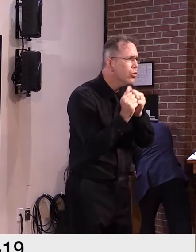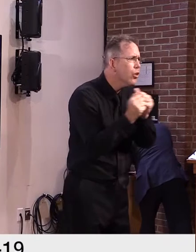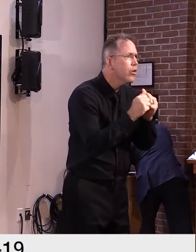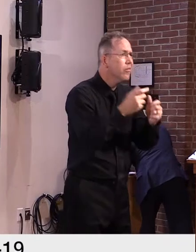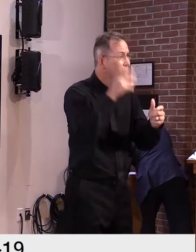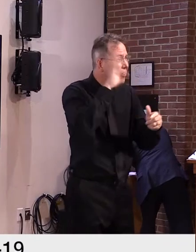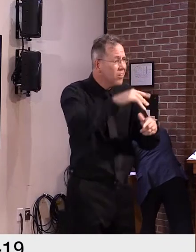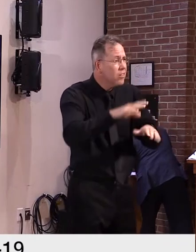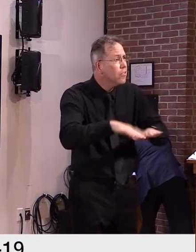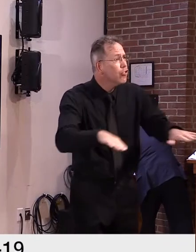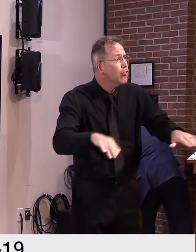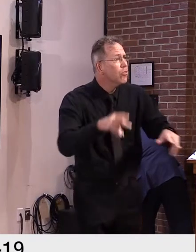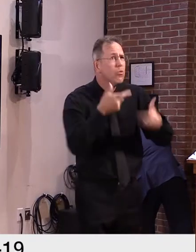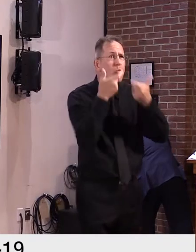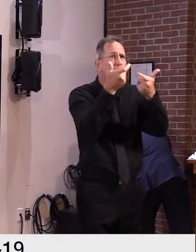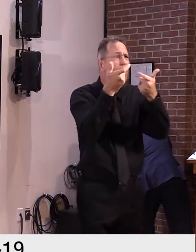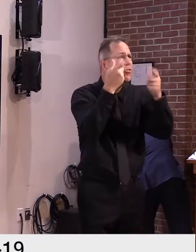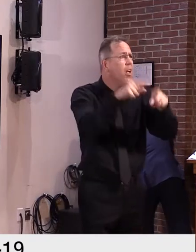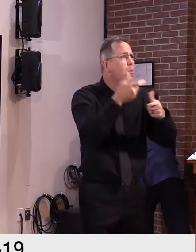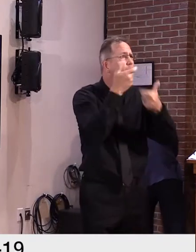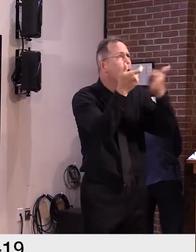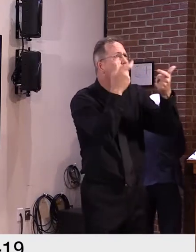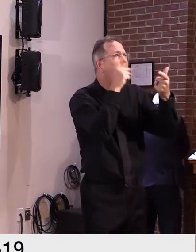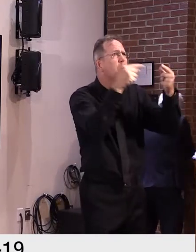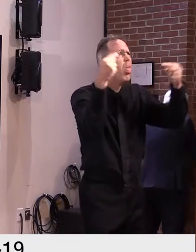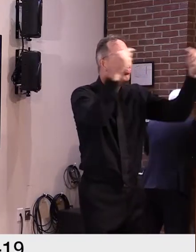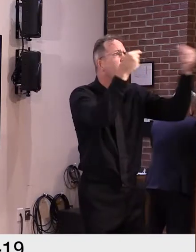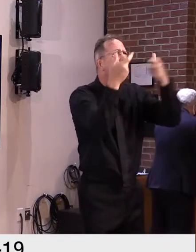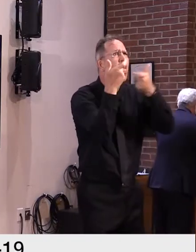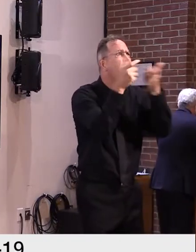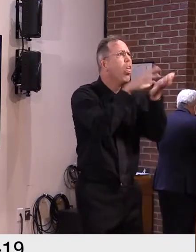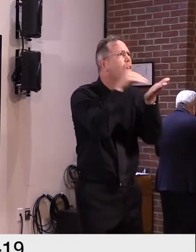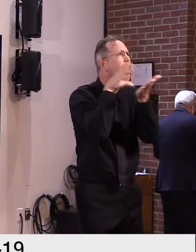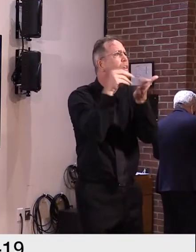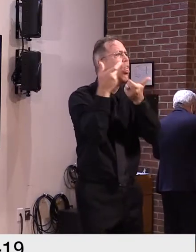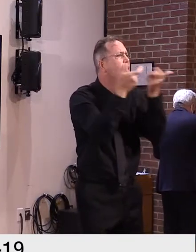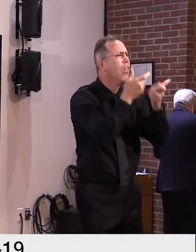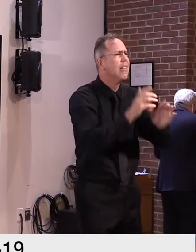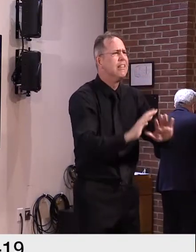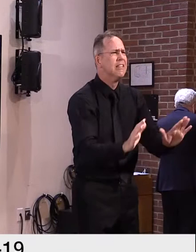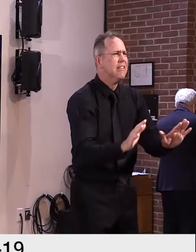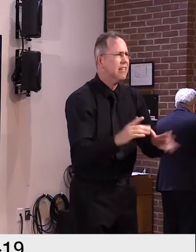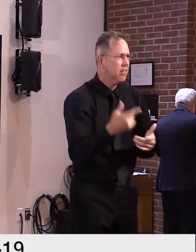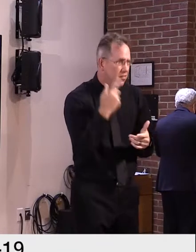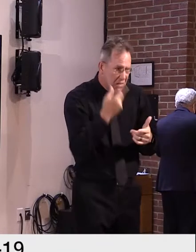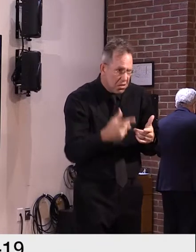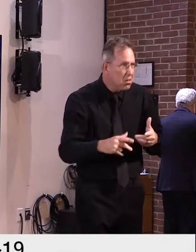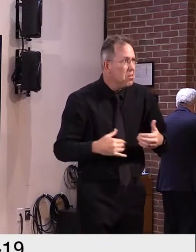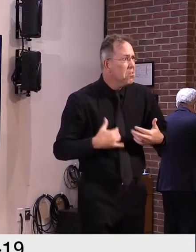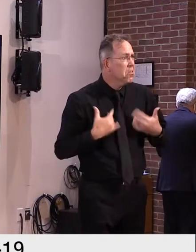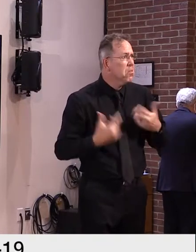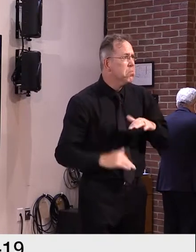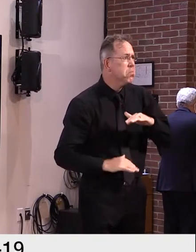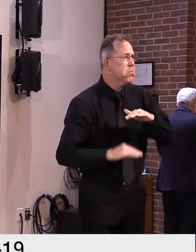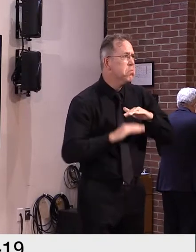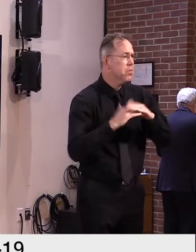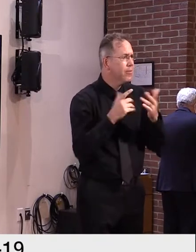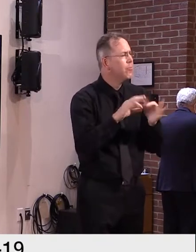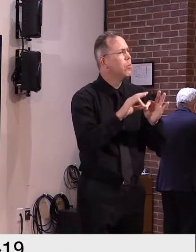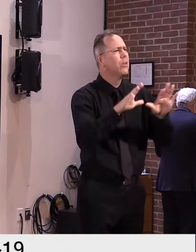learning from us. And we're reaching a boiling point in this country, so it's up to all of us to lower the